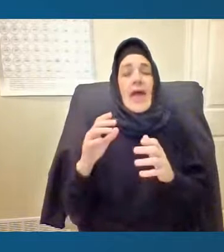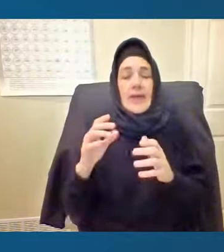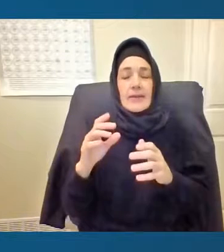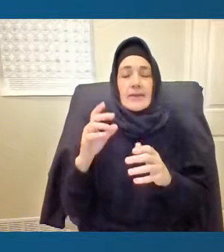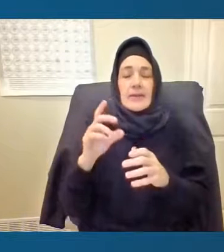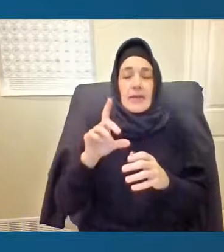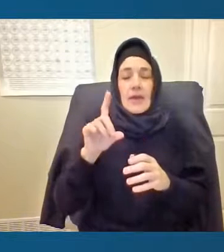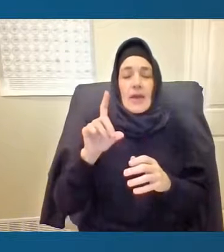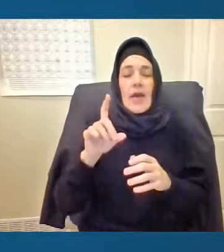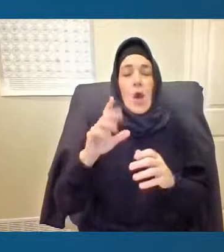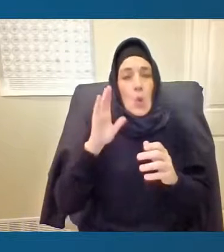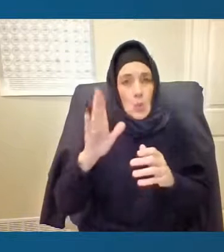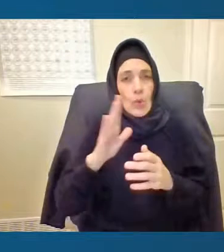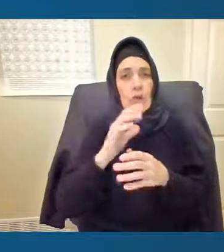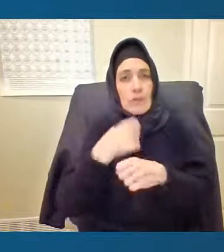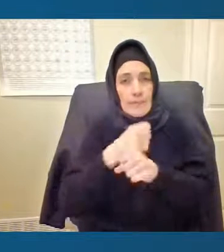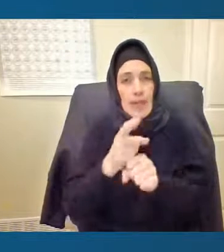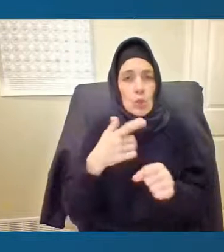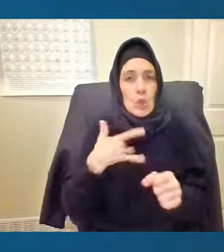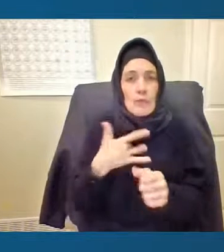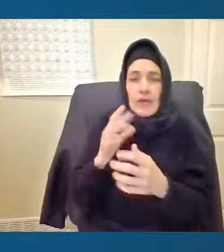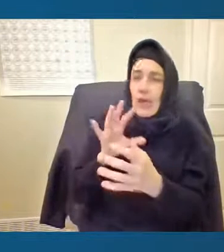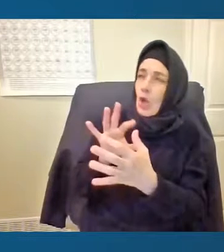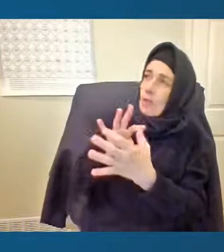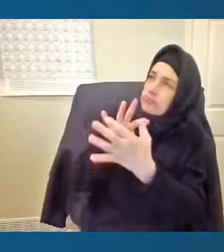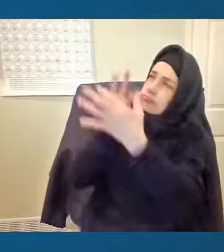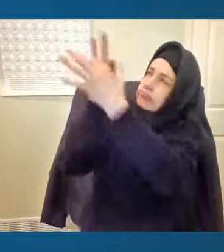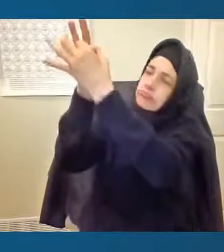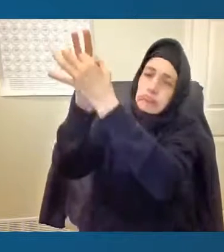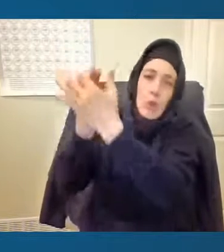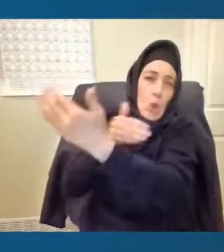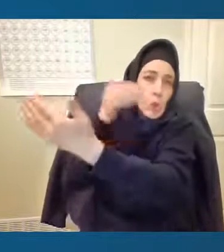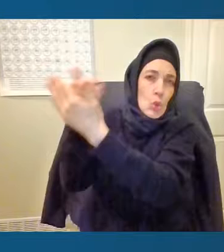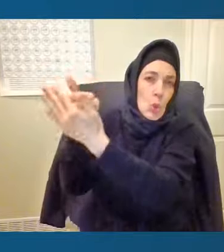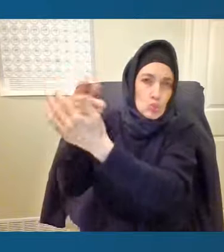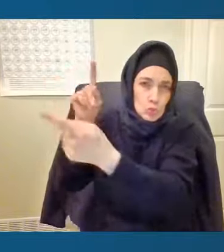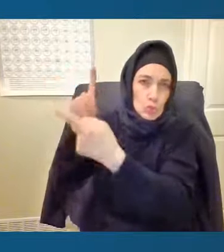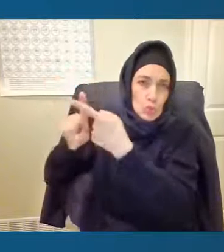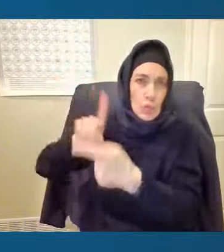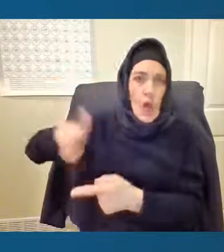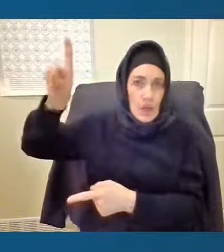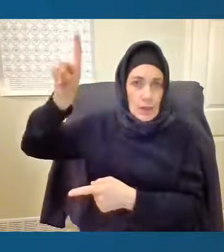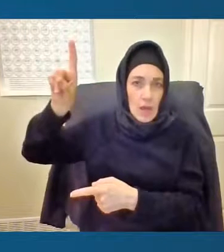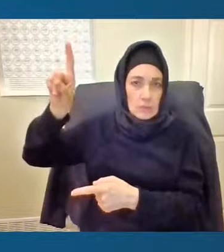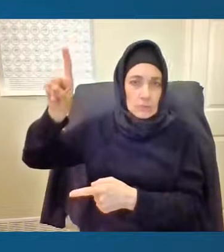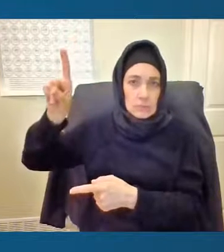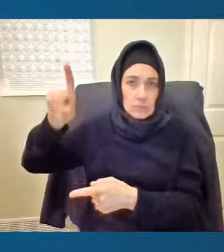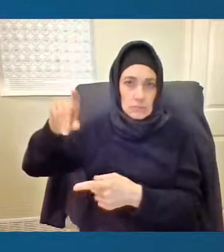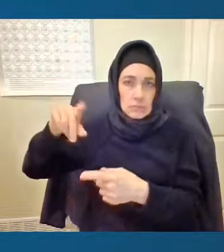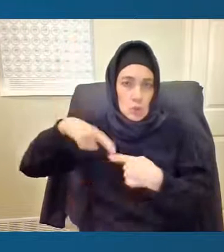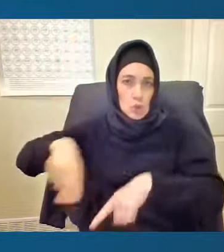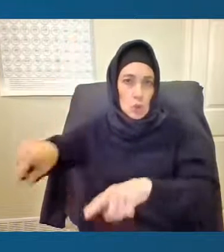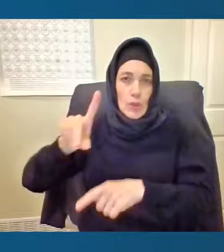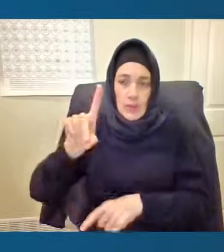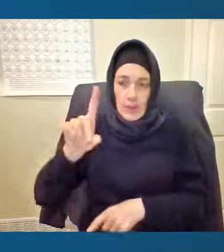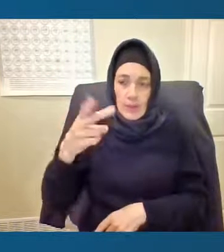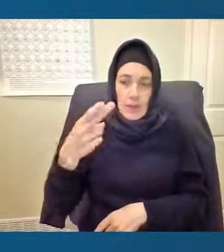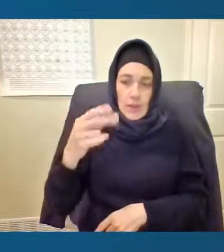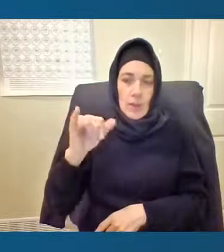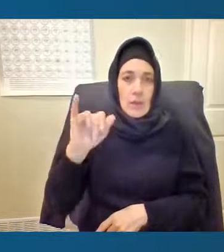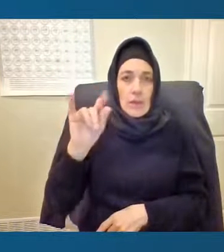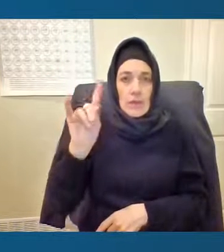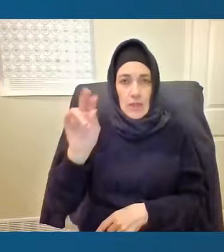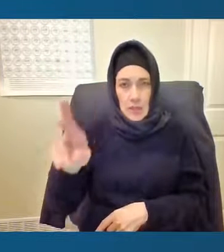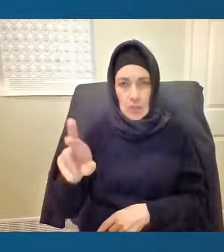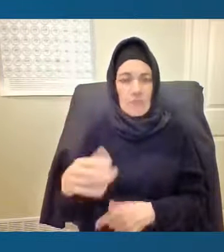feel closer to Allah subhanahu wa ta'ala through the dhikr of Allah subhanahu wa ta'ala. And there's a whole list of them. These are just some of the benefits